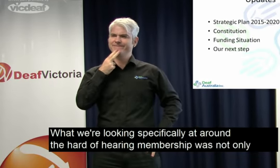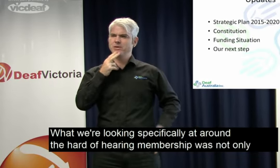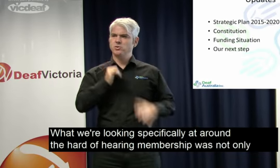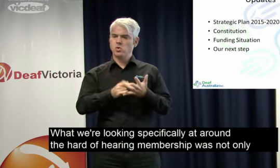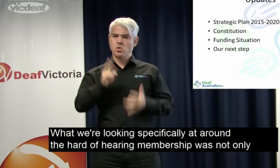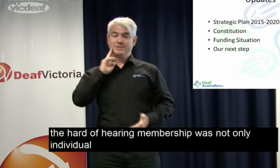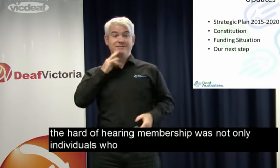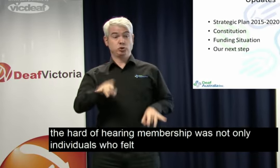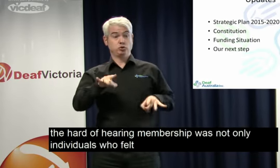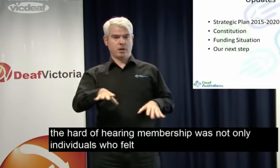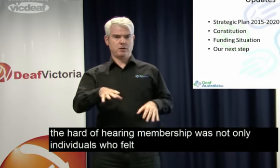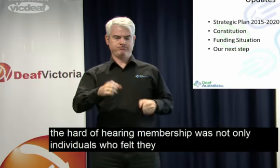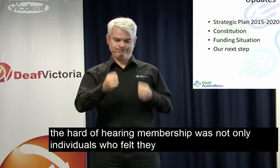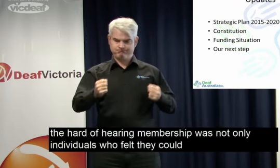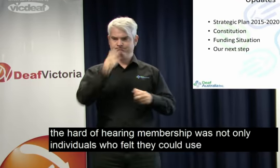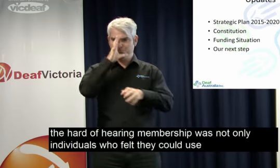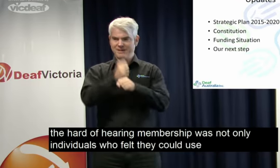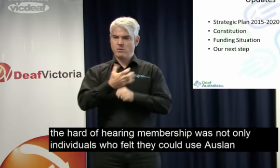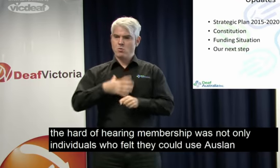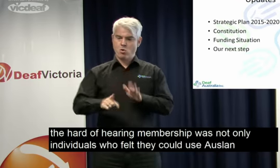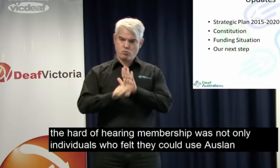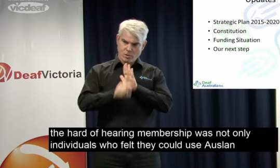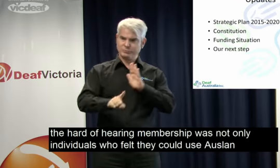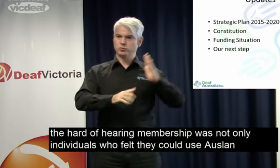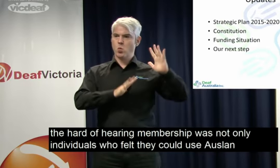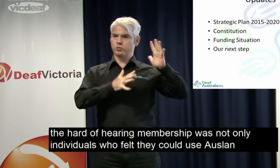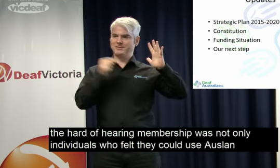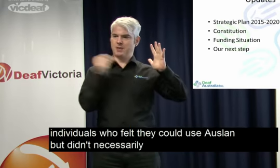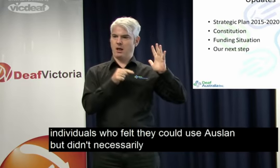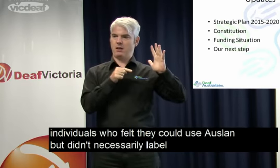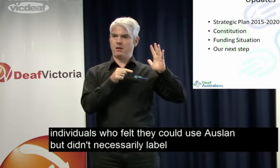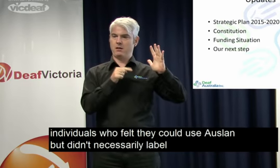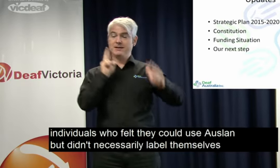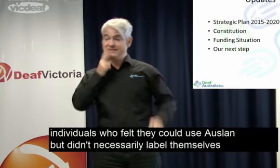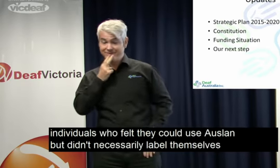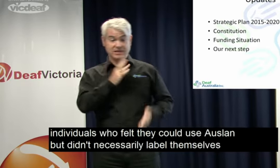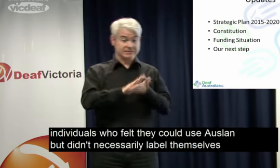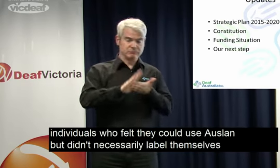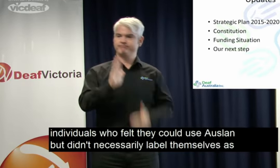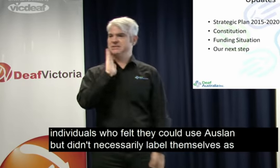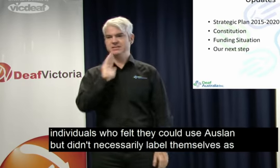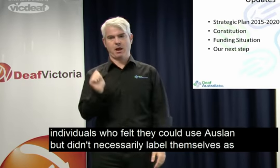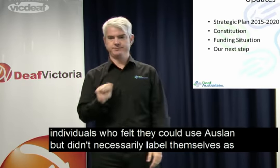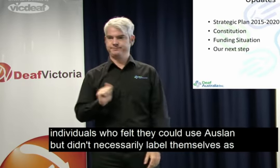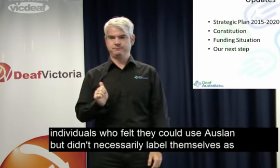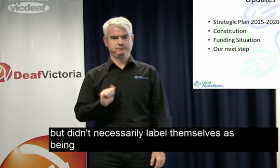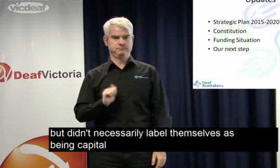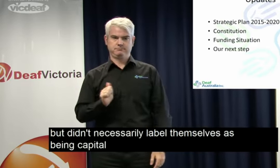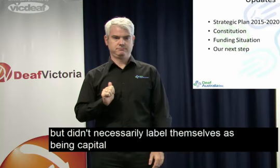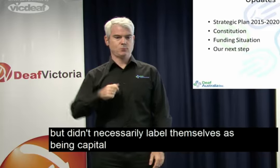necessarily label themselves as being capital D deaf. So Deaf Australia has really wanted to have Auslan represented,